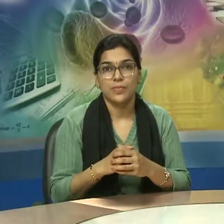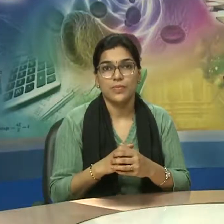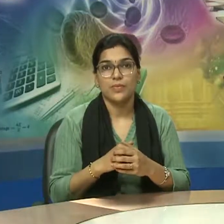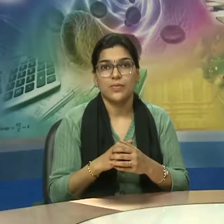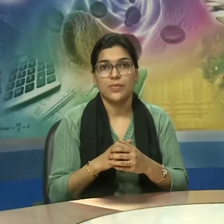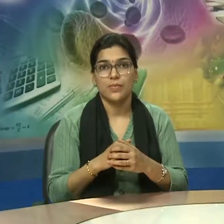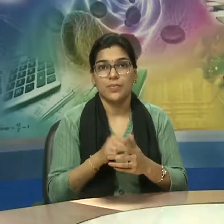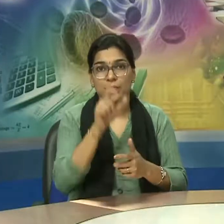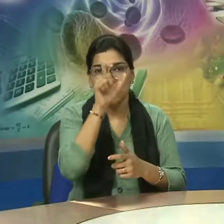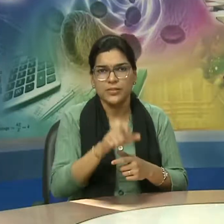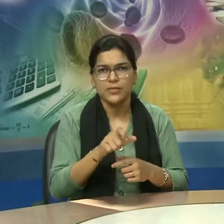L,